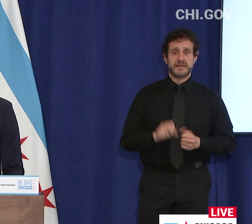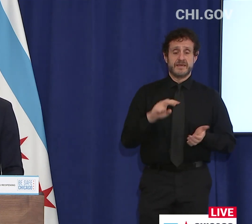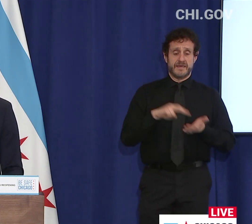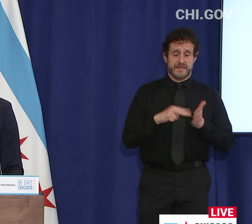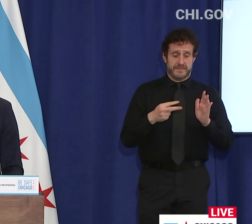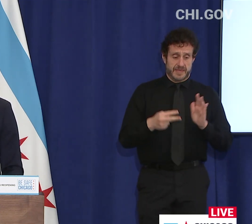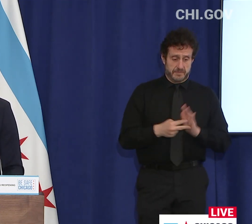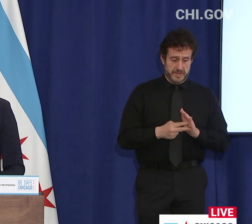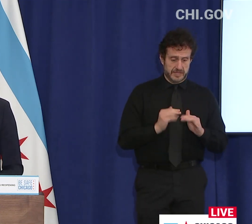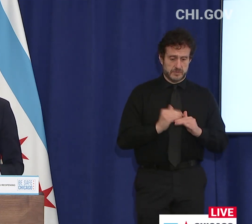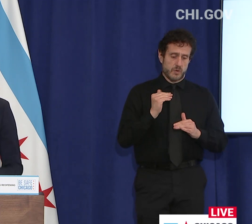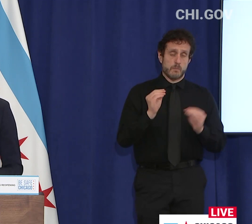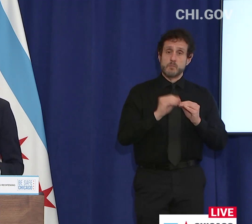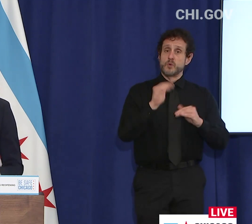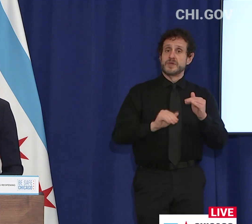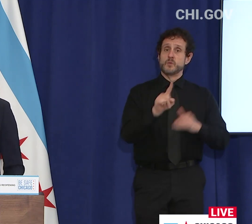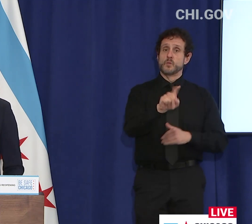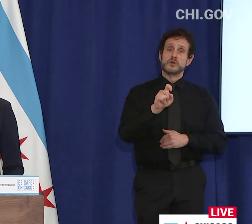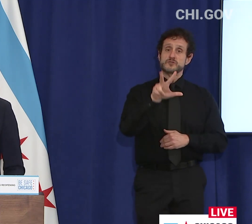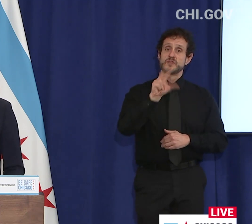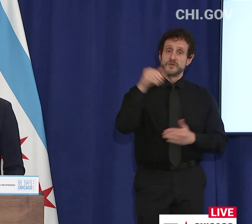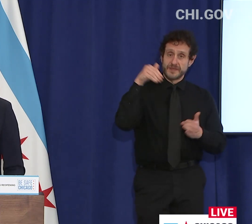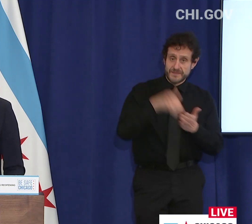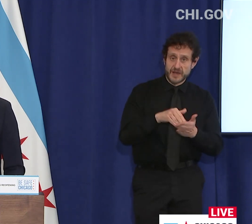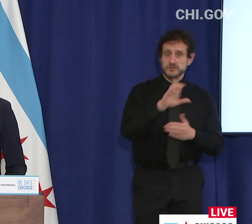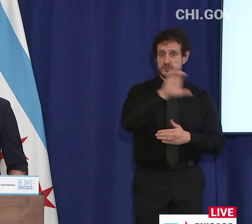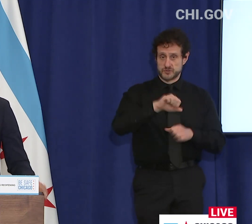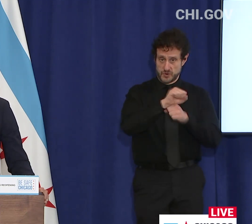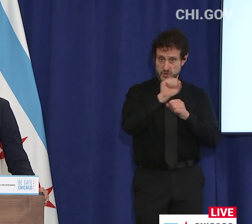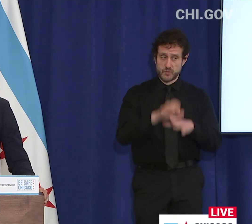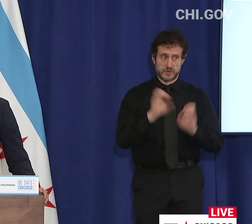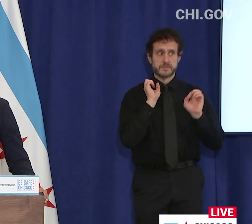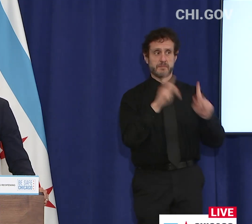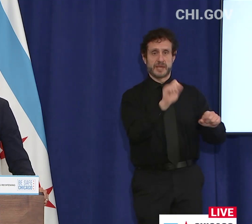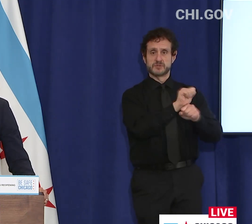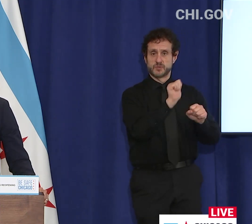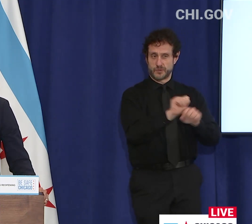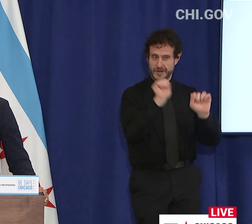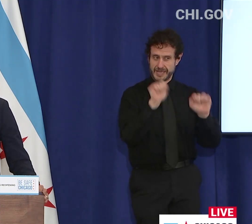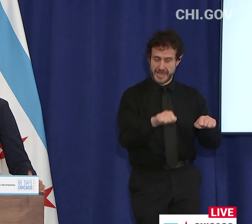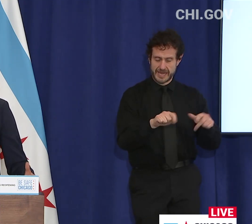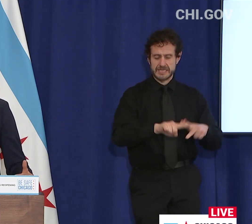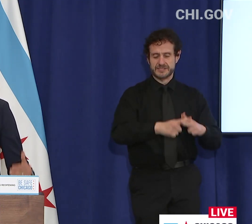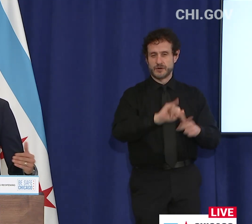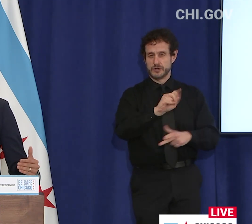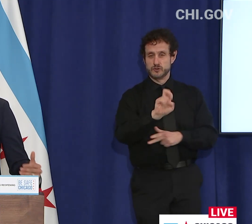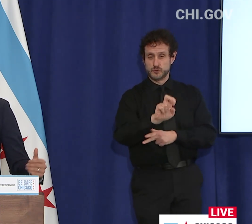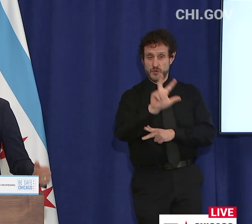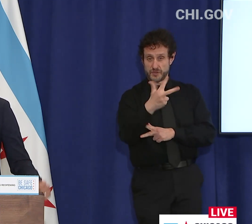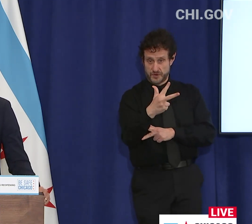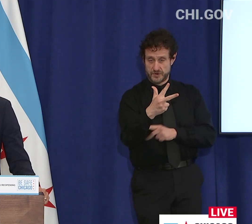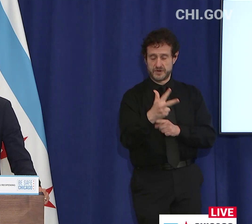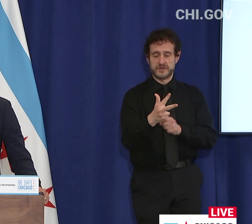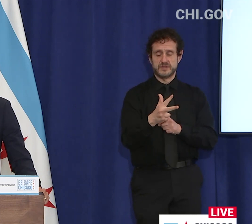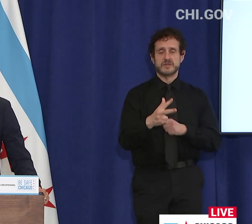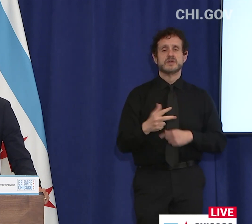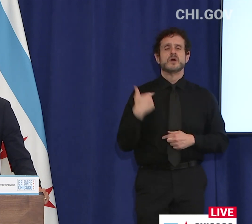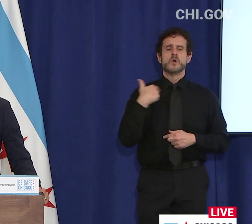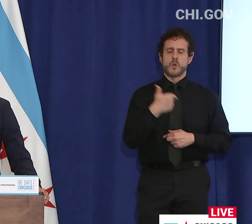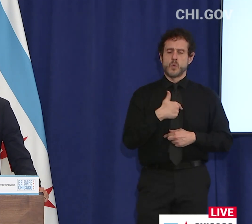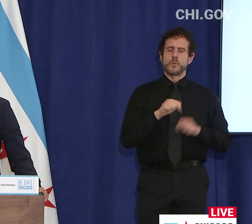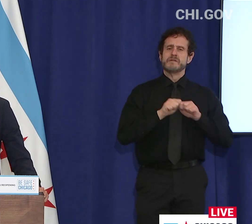130,000 Chicago workers going back to their jobs. As the mayor noted earlier, we released an array of